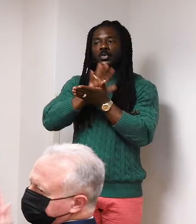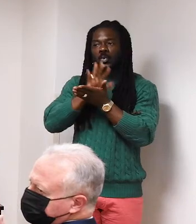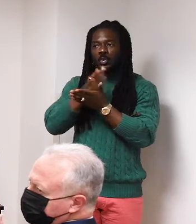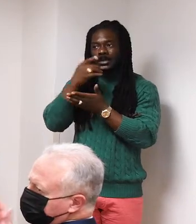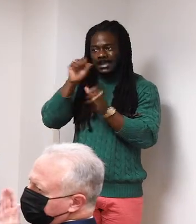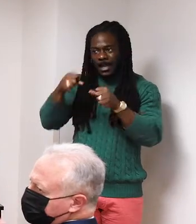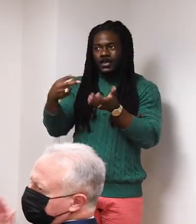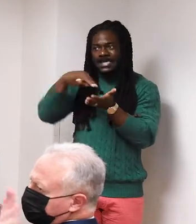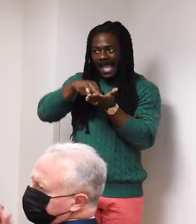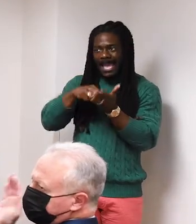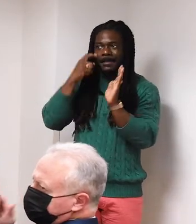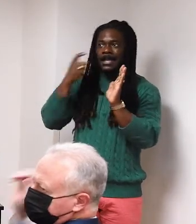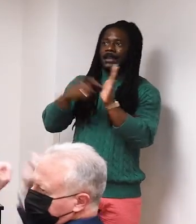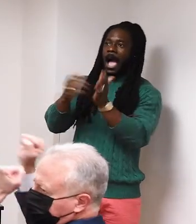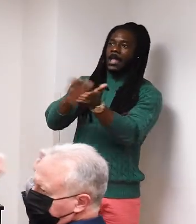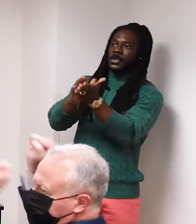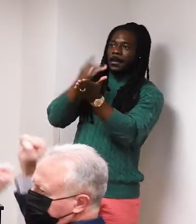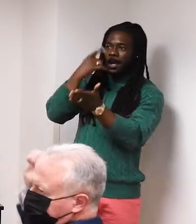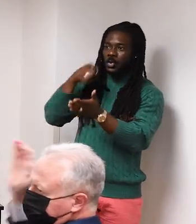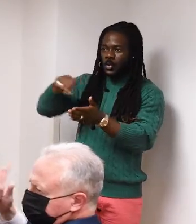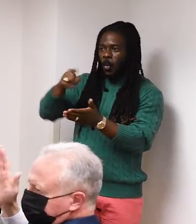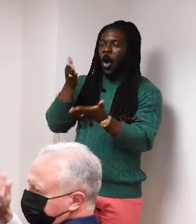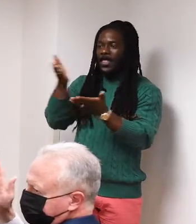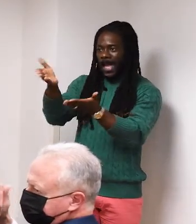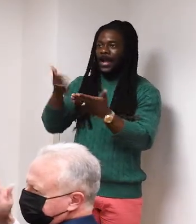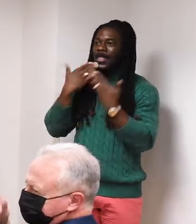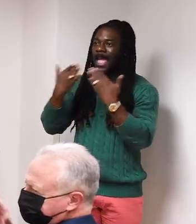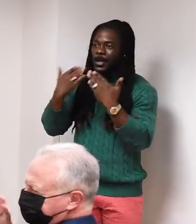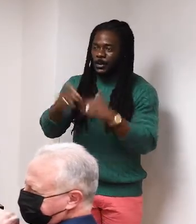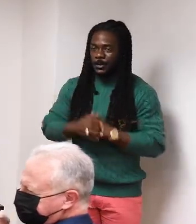You're the boots on the ground.